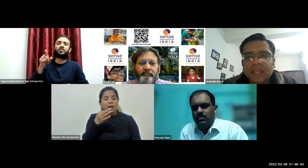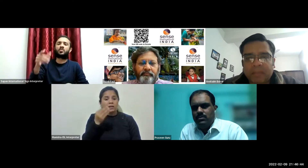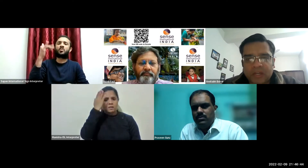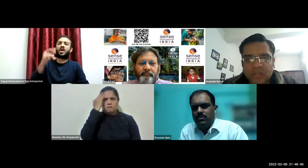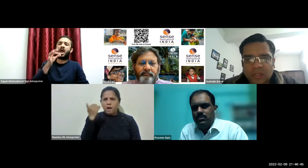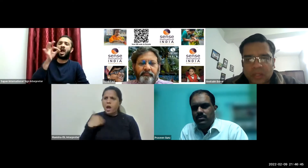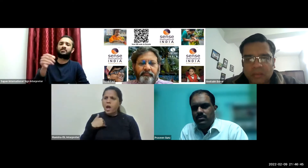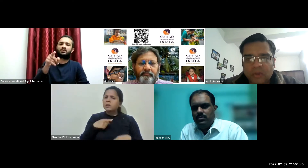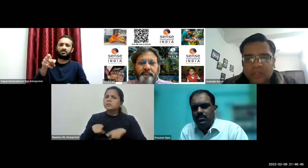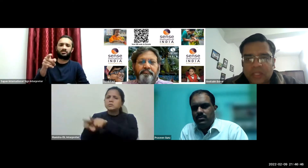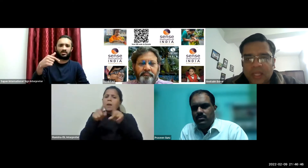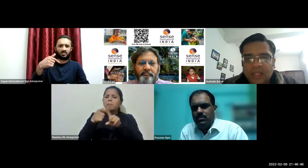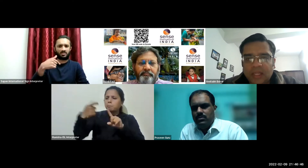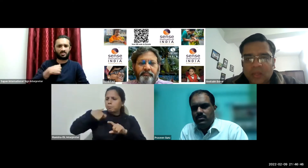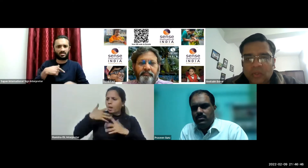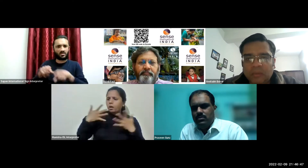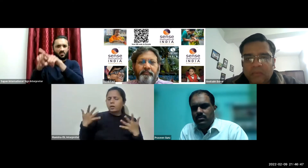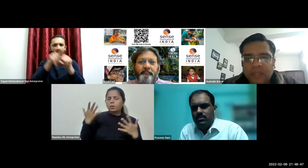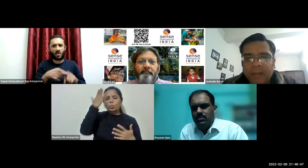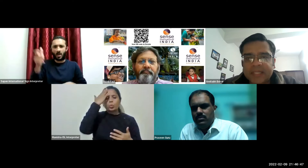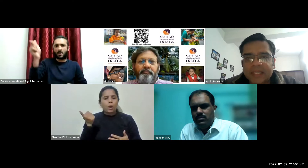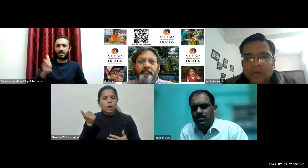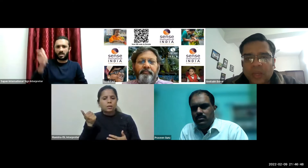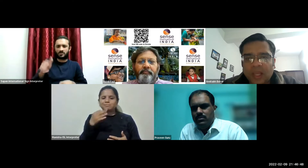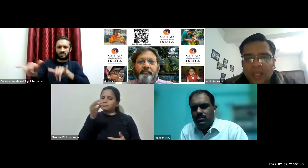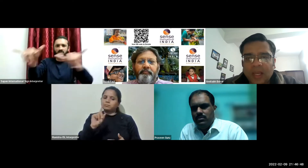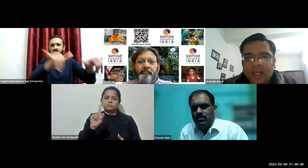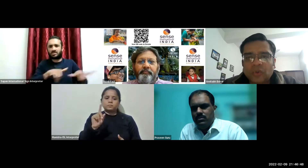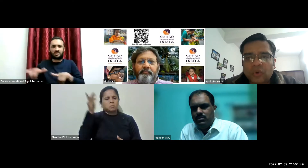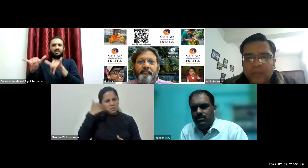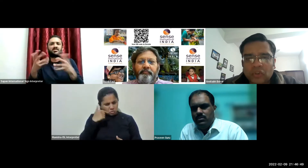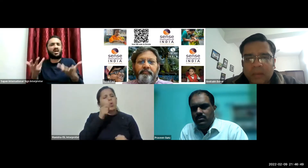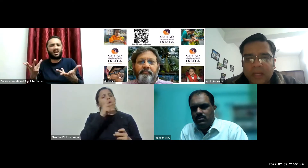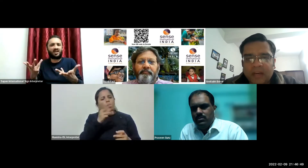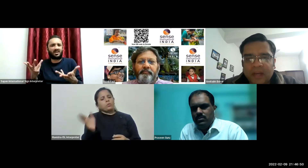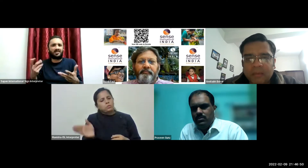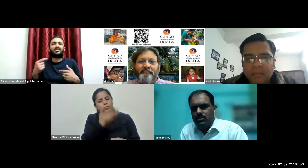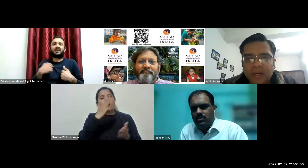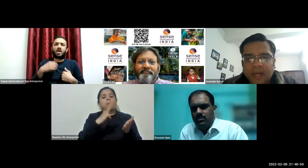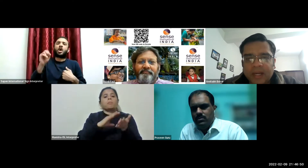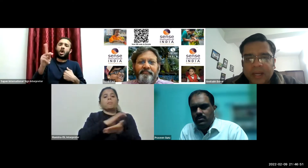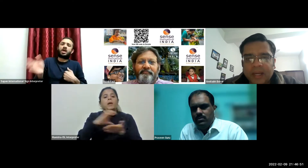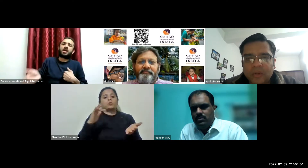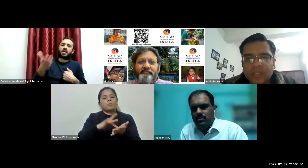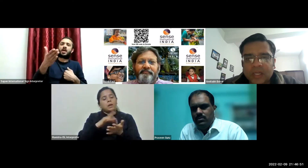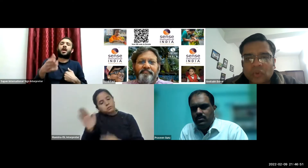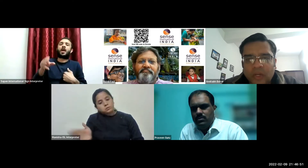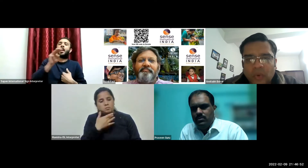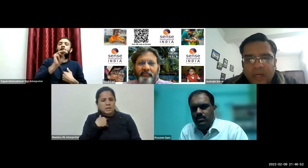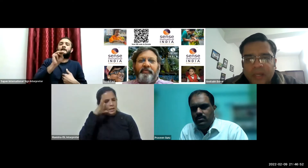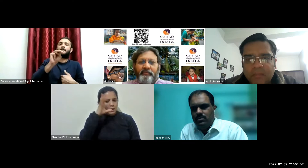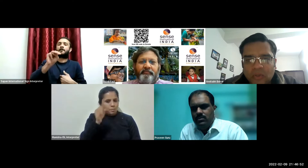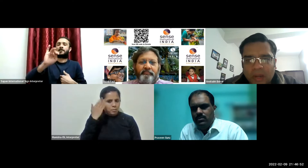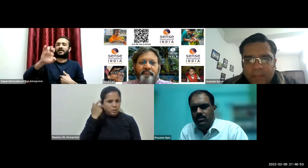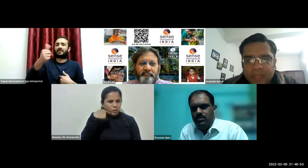the same pension? Because then they might say that okay, let's go to Mizoram, and if I remember correctly, Akhil, you said it's